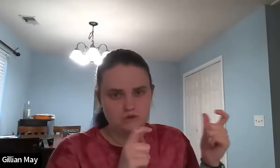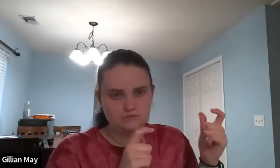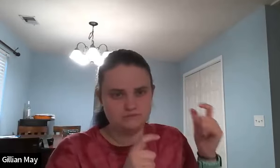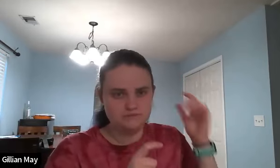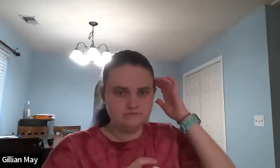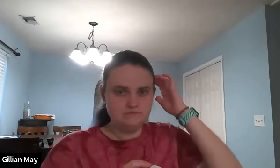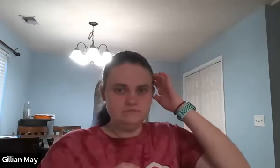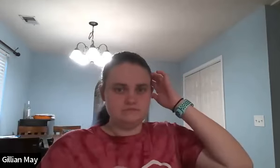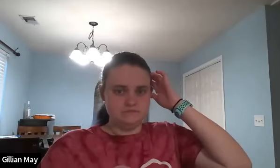word.